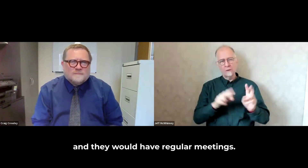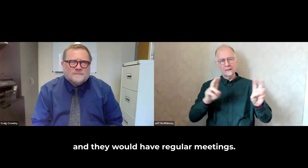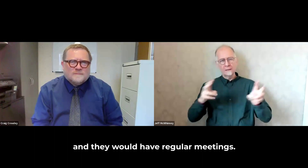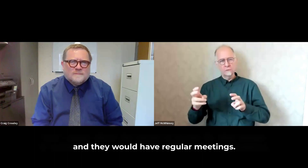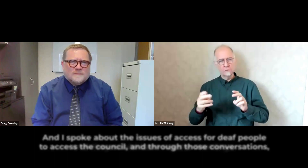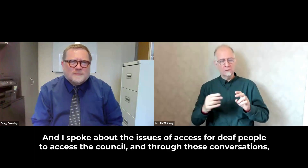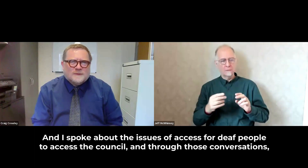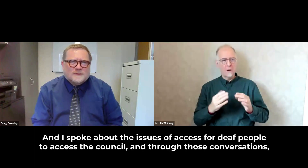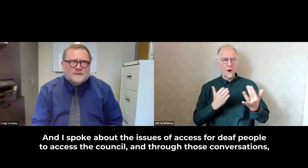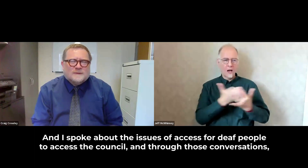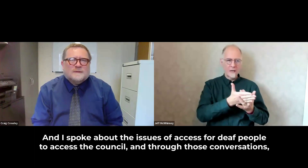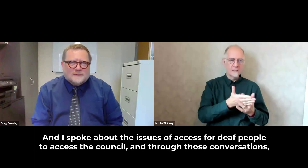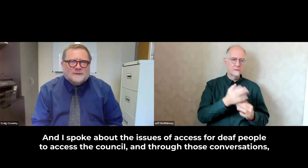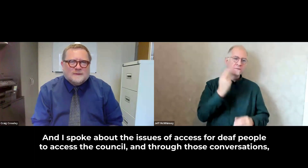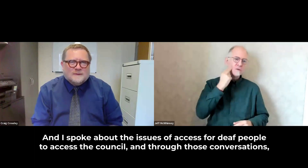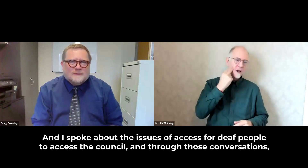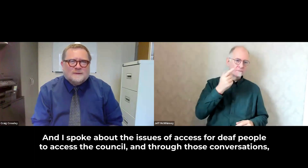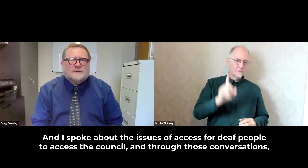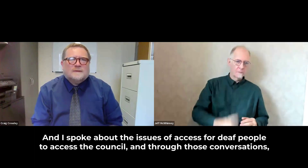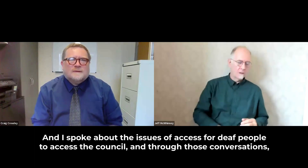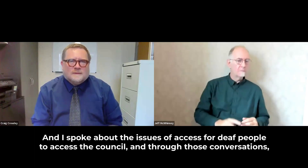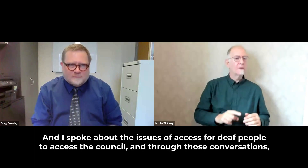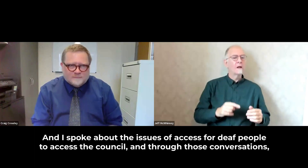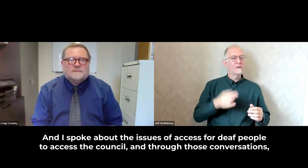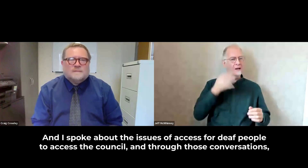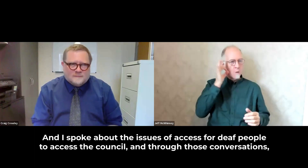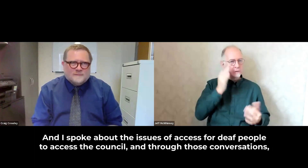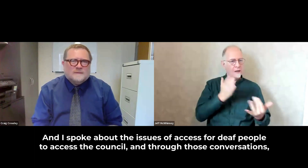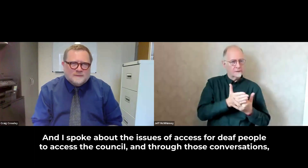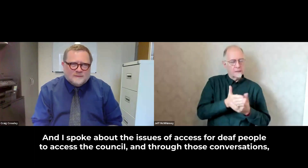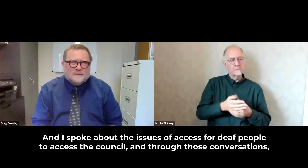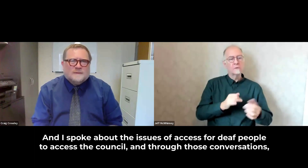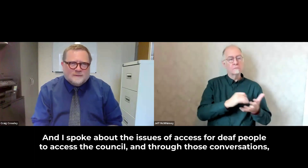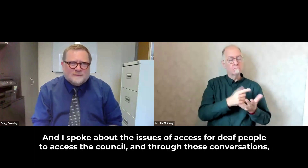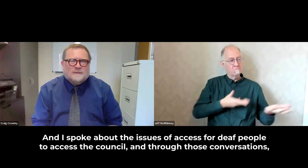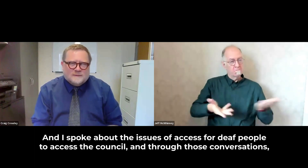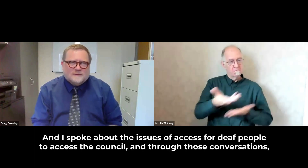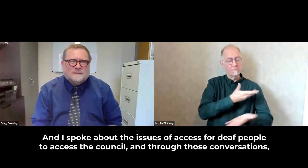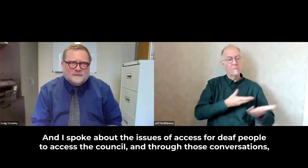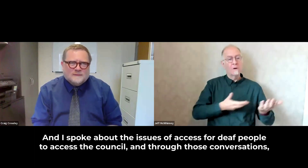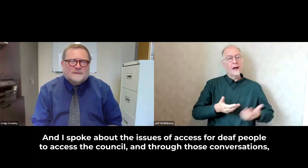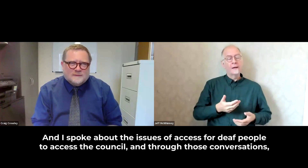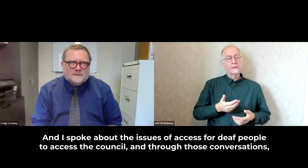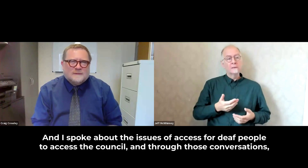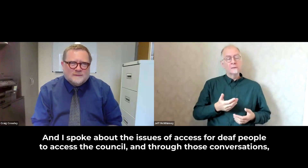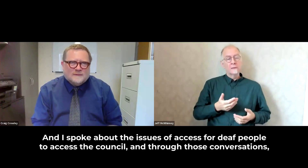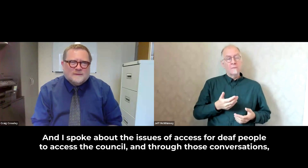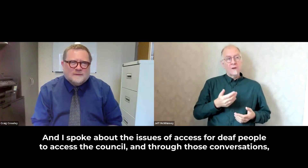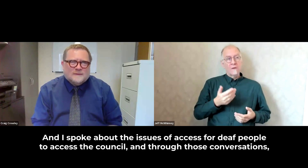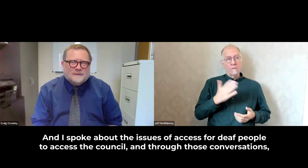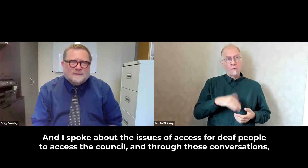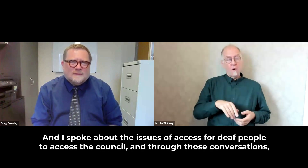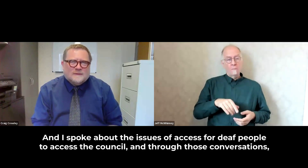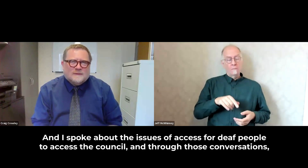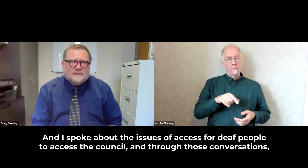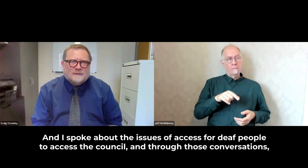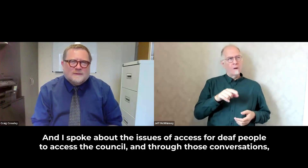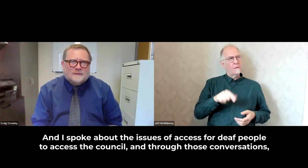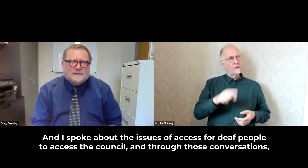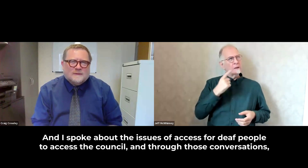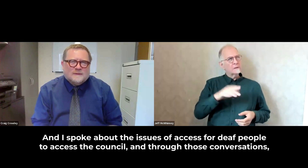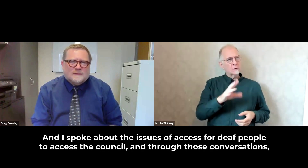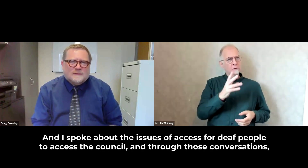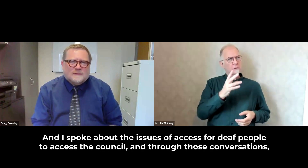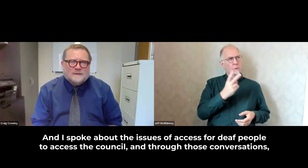together, regular meetings. And I spoke about the issues of access for deaf people to access the council. And through